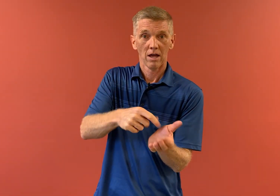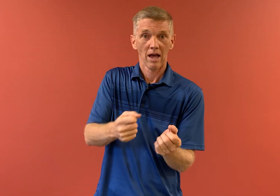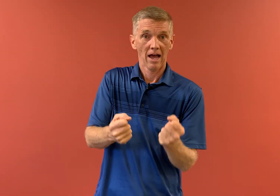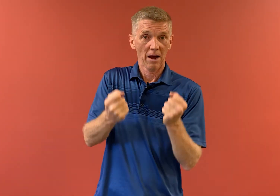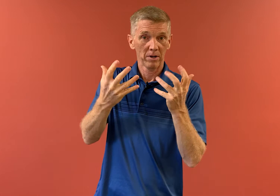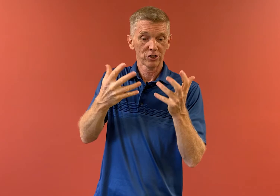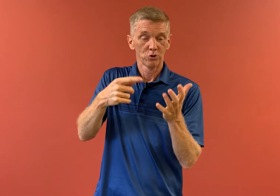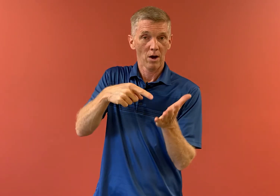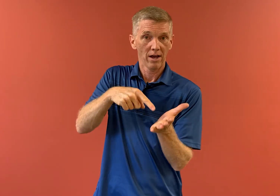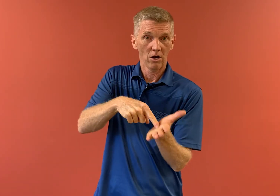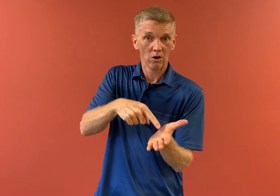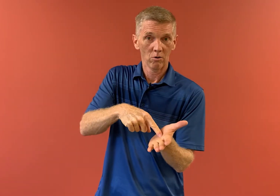How much do I owe?